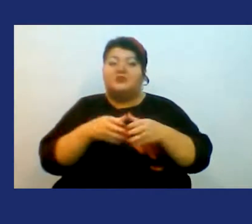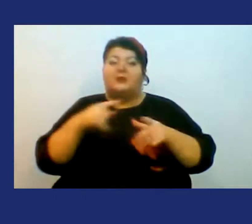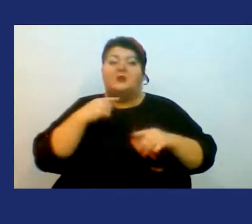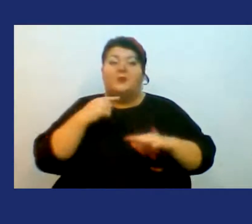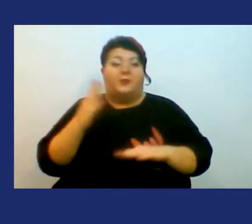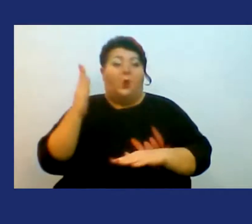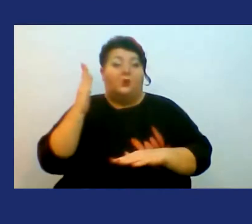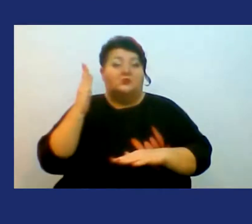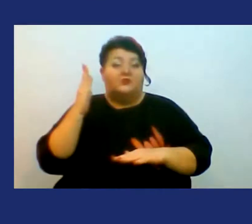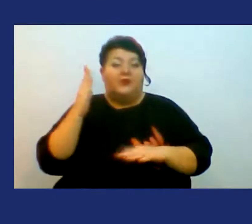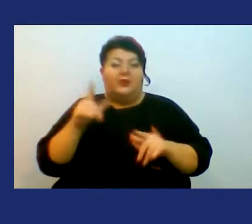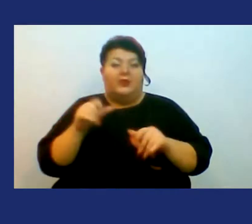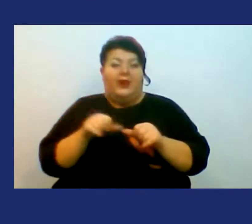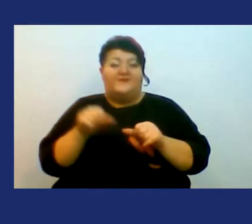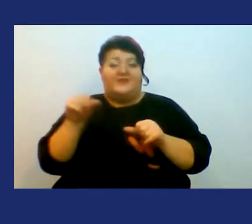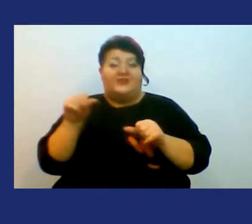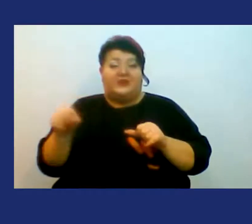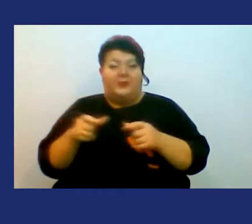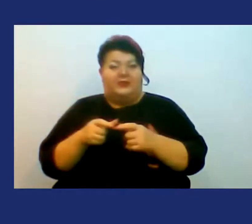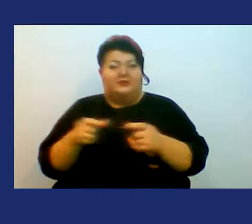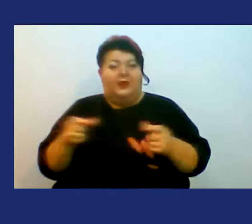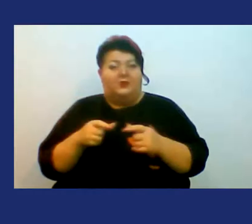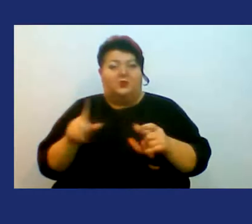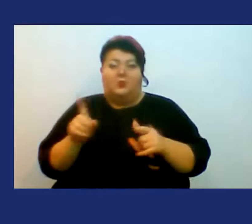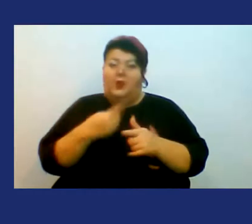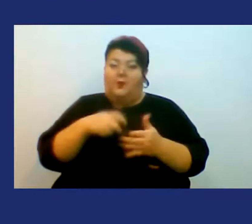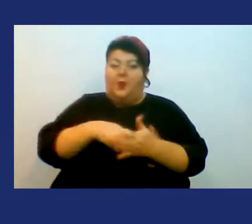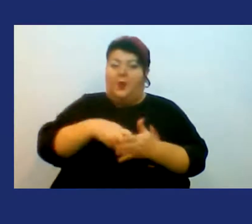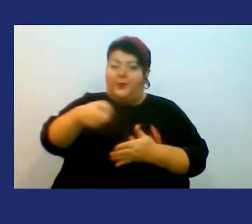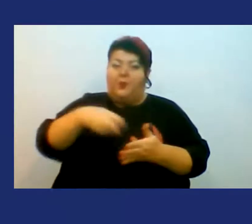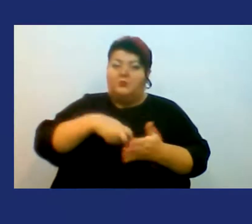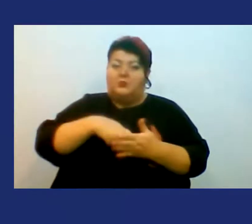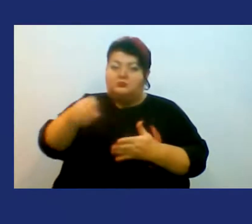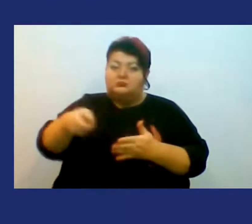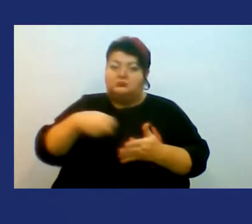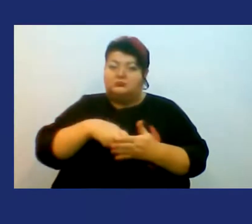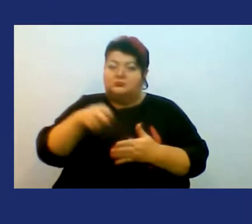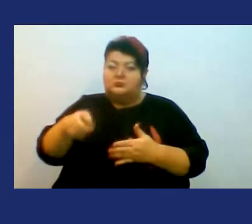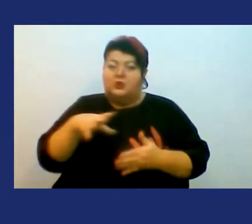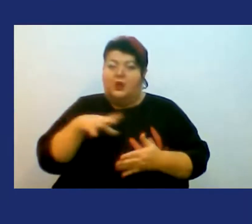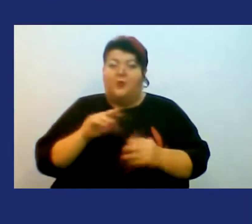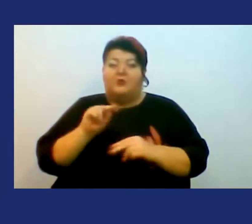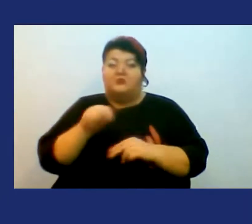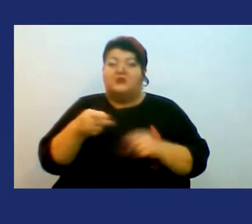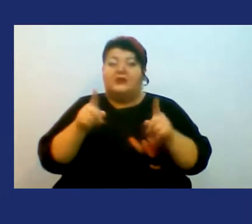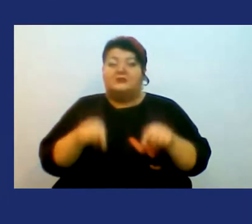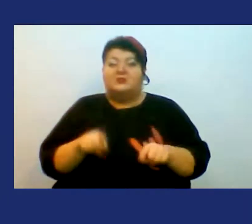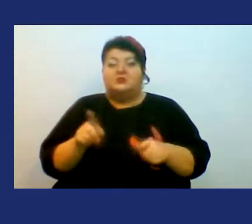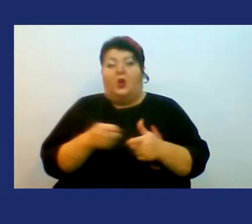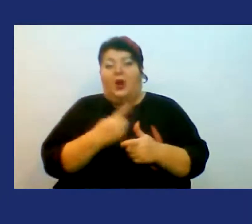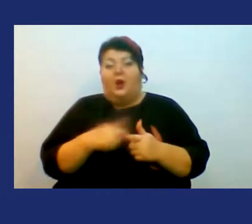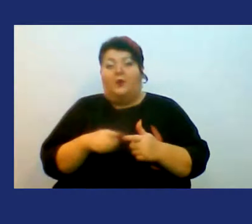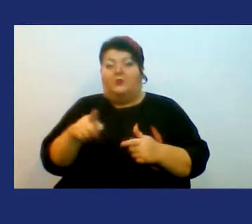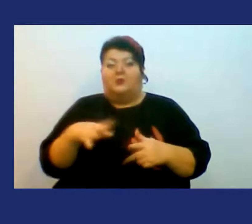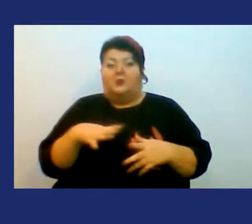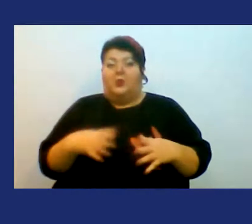of it is just they're just so amped up about getting this election over with and making sure that their vote counts. Every state